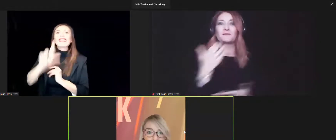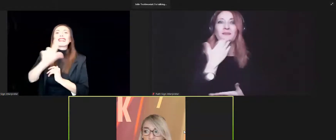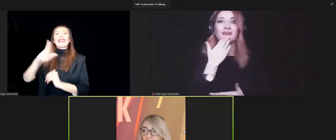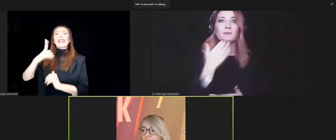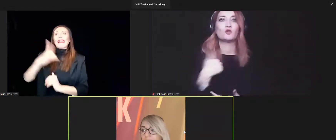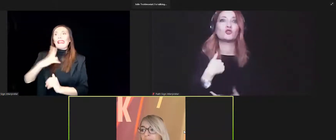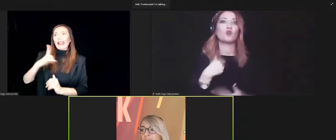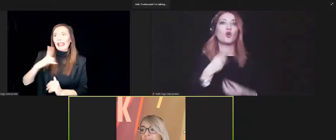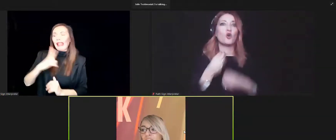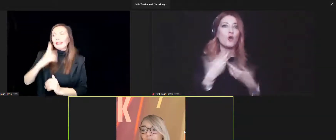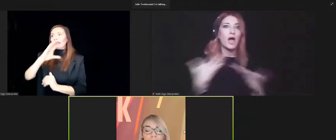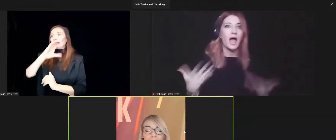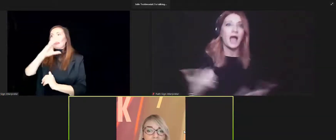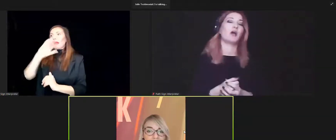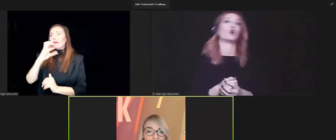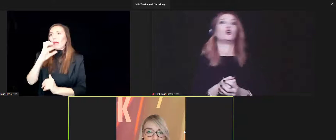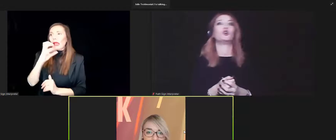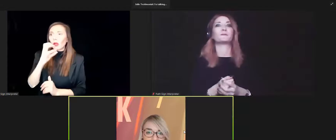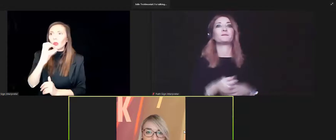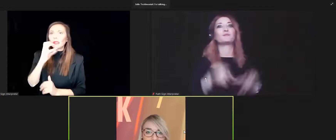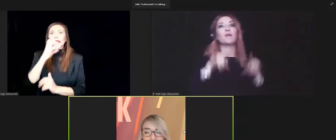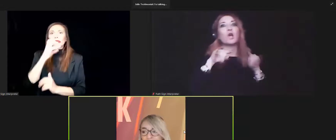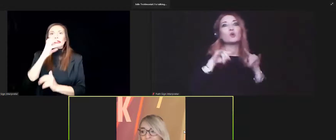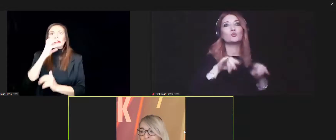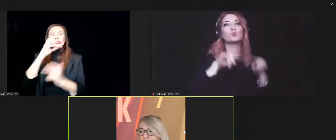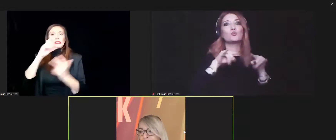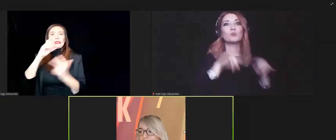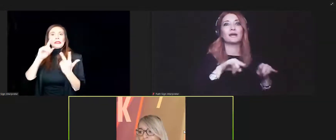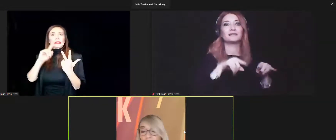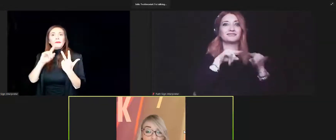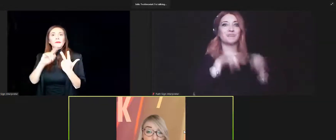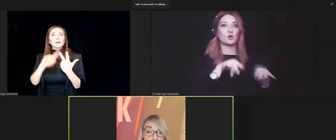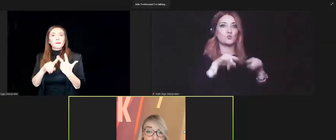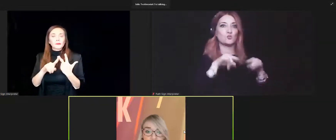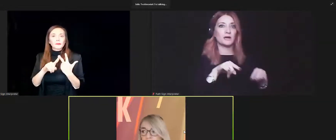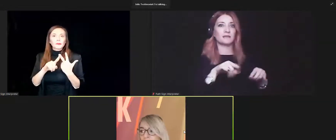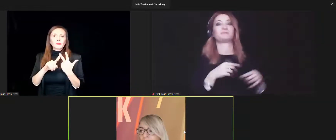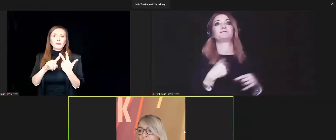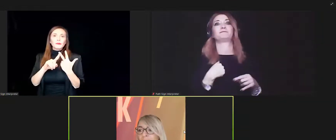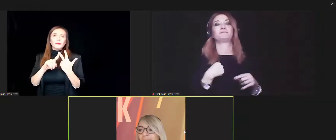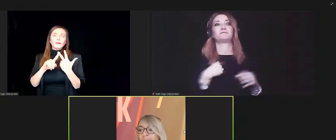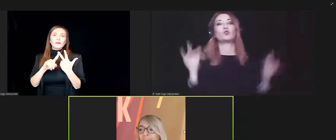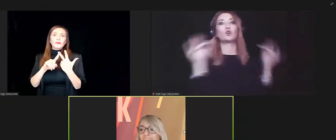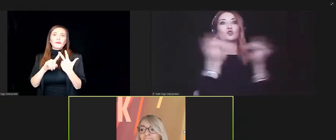bored during children activities, like me.